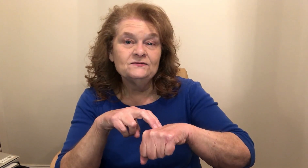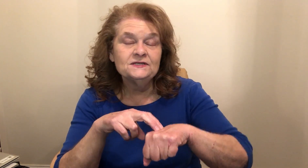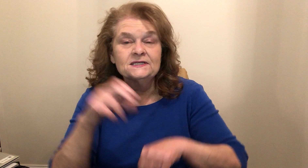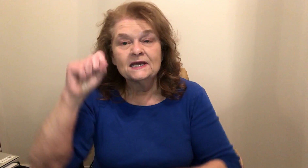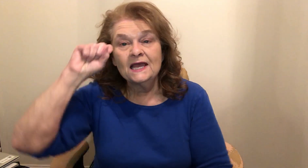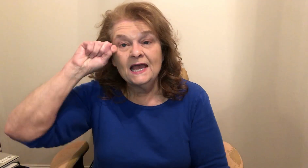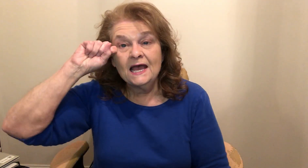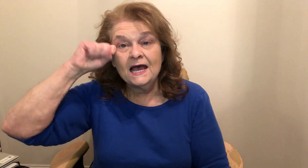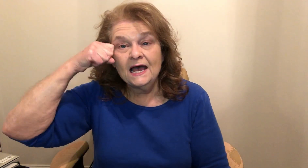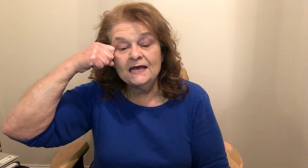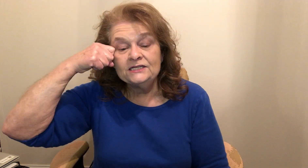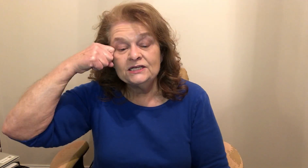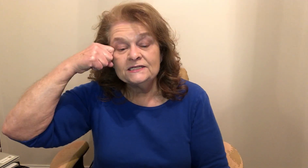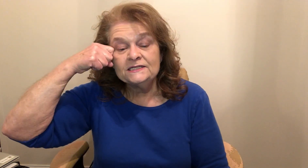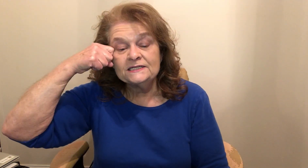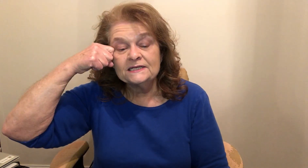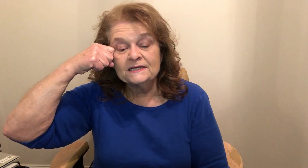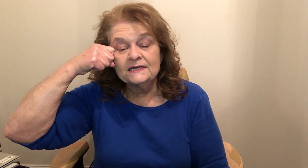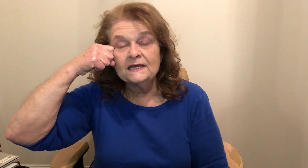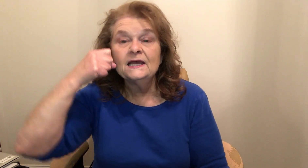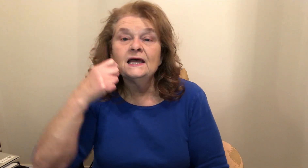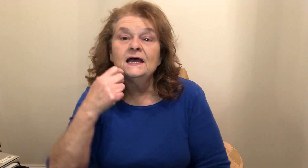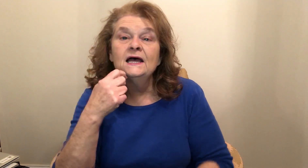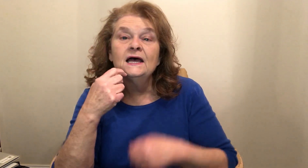potatoes, onions,